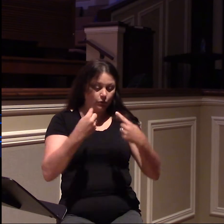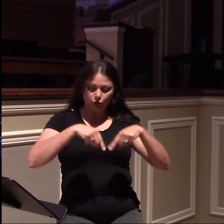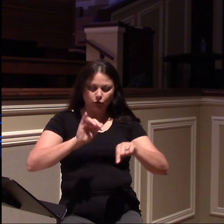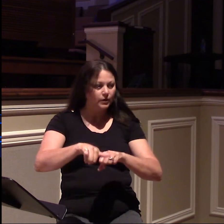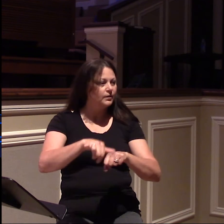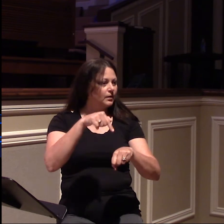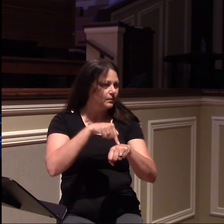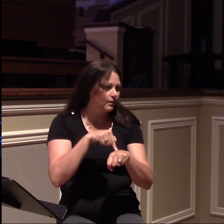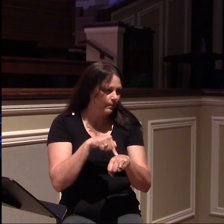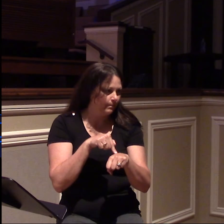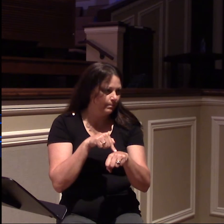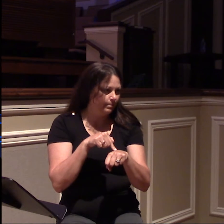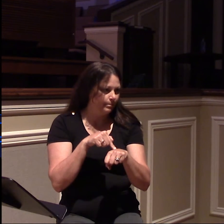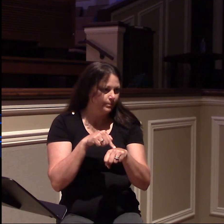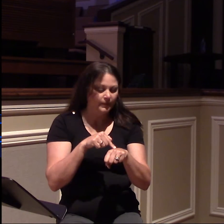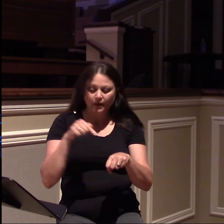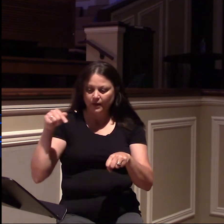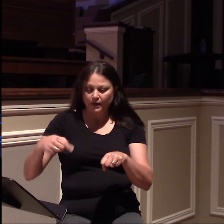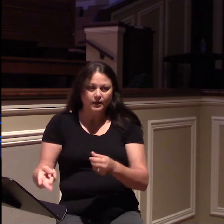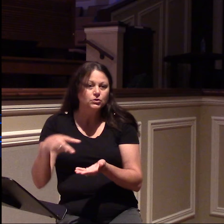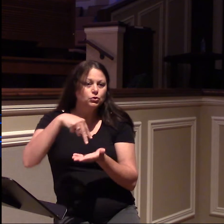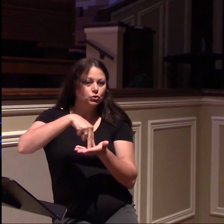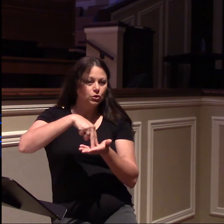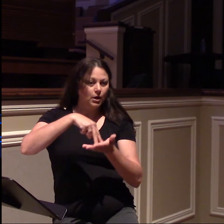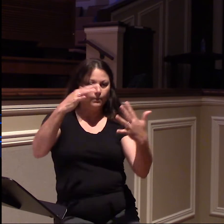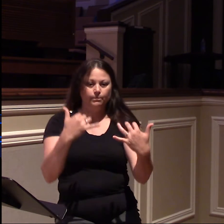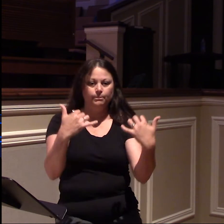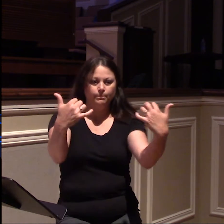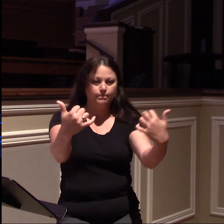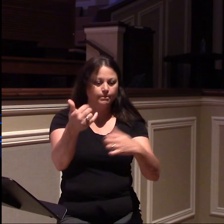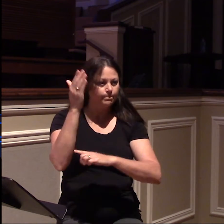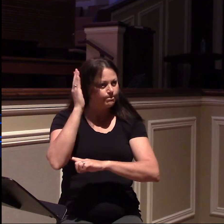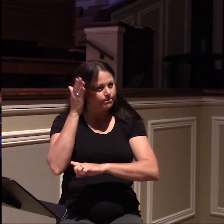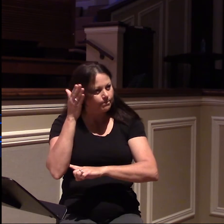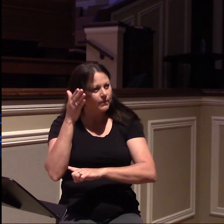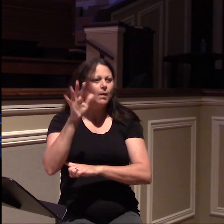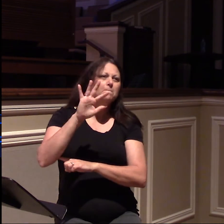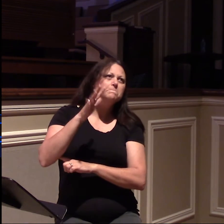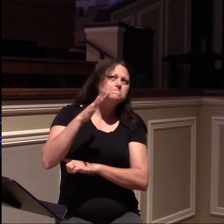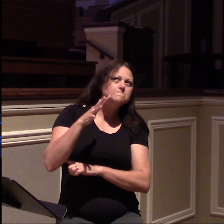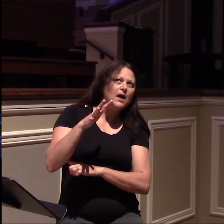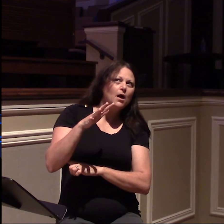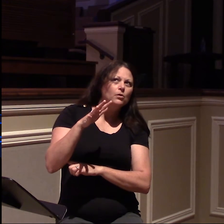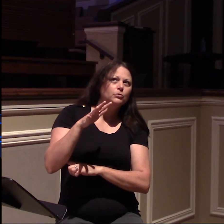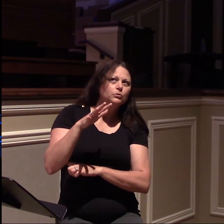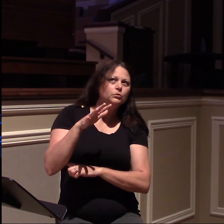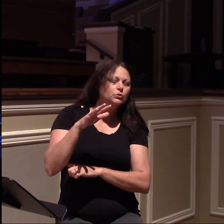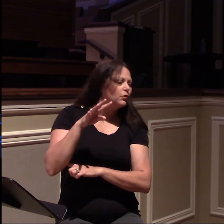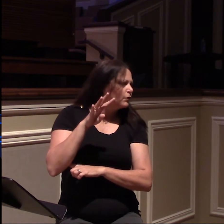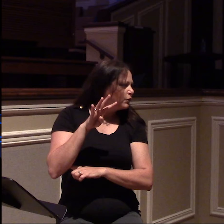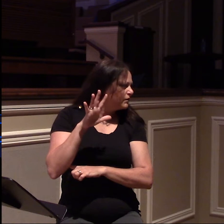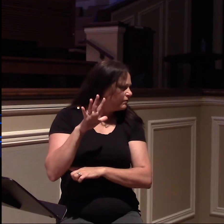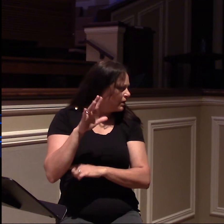Churchill delivered an address that was about 35 minutes and concluded with these words, words that I know are familiar to many of you, but let me share